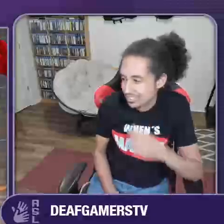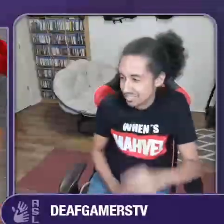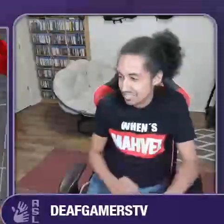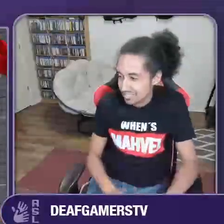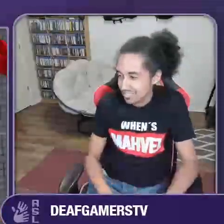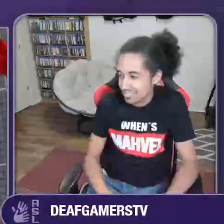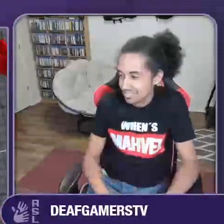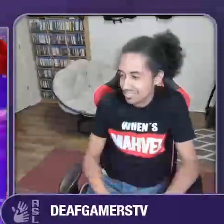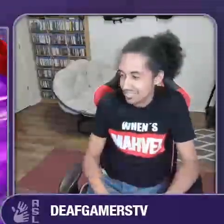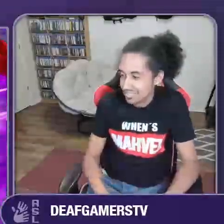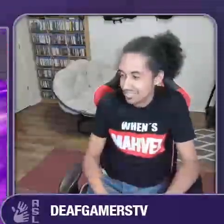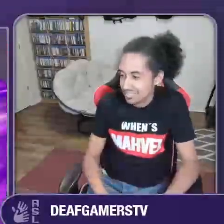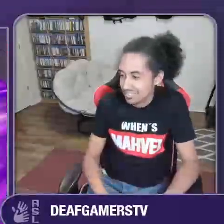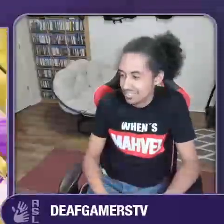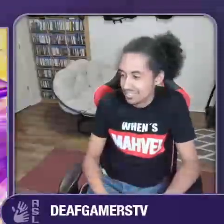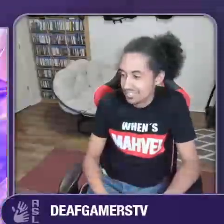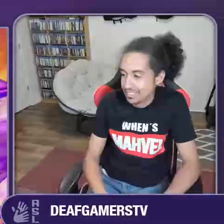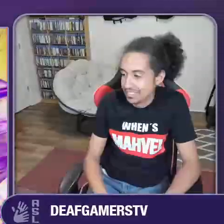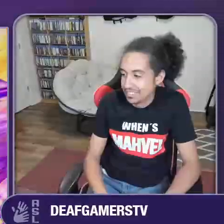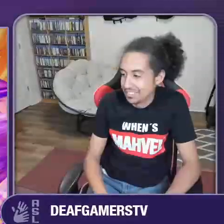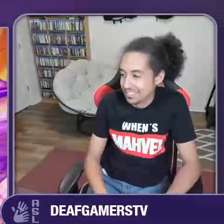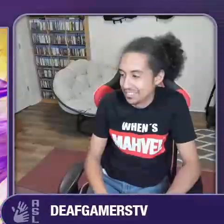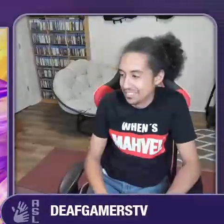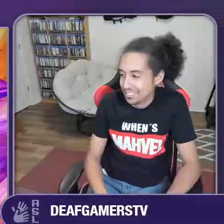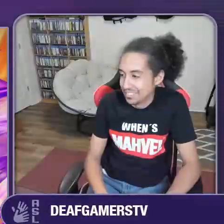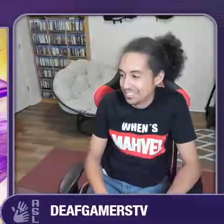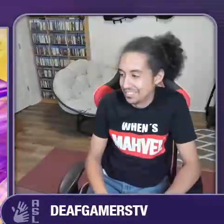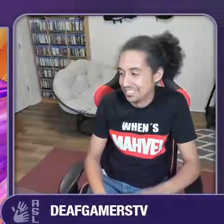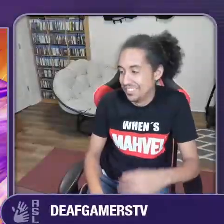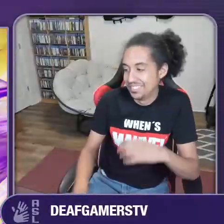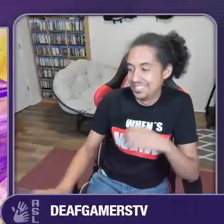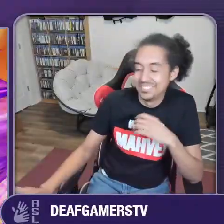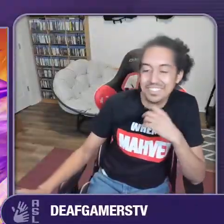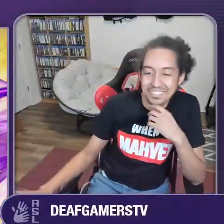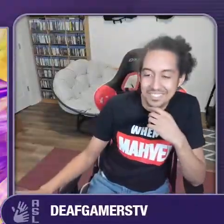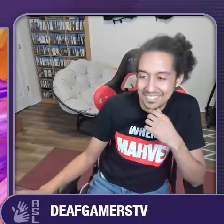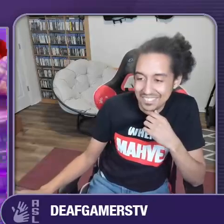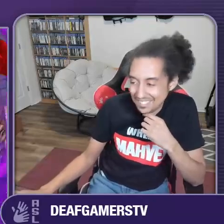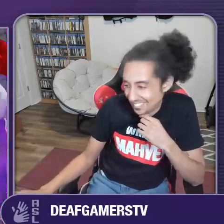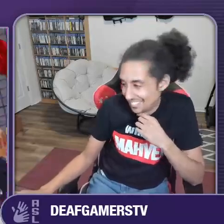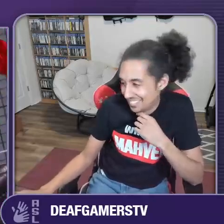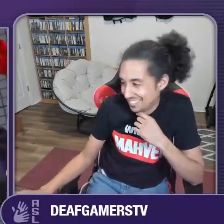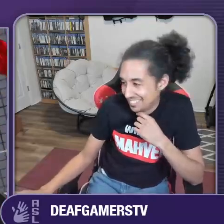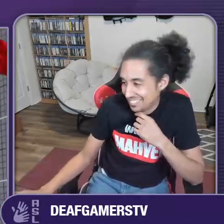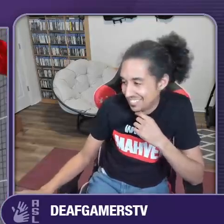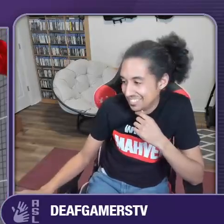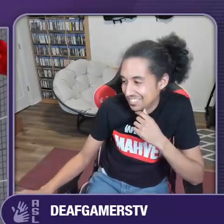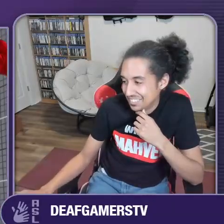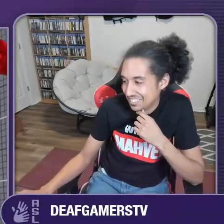It's all good. Honestly, probably could have won the super way earlier in that combo.